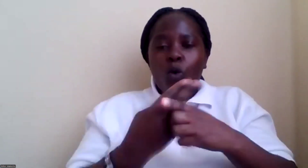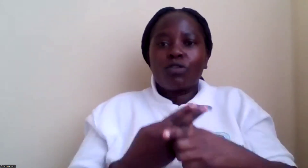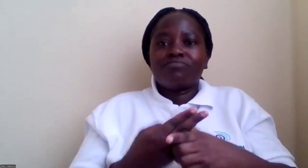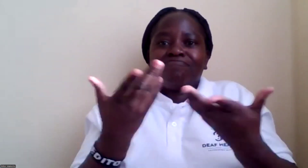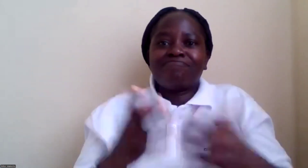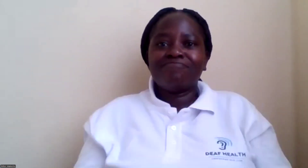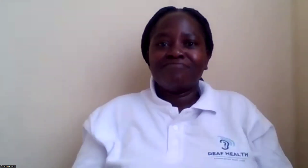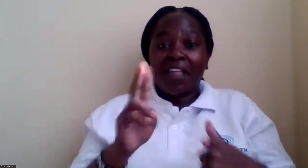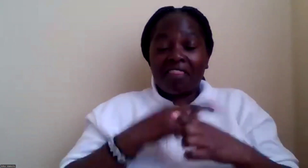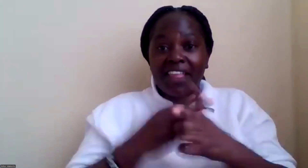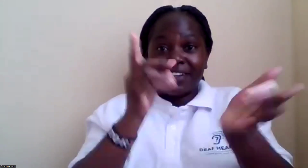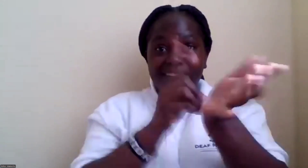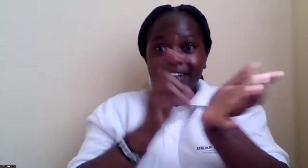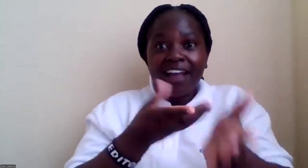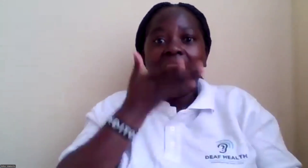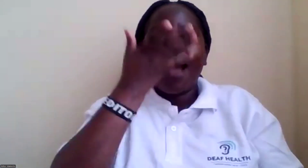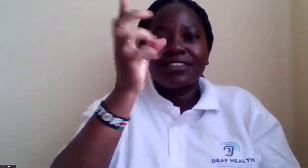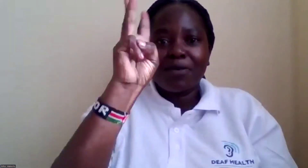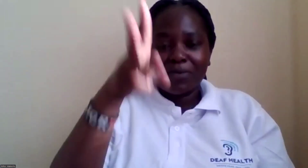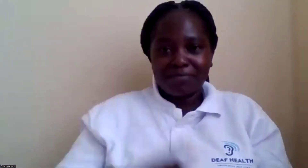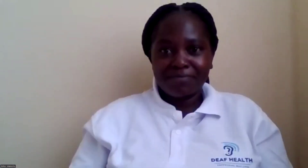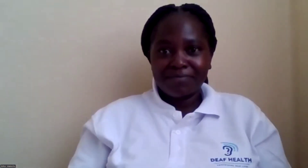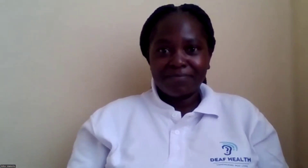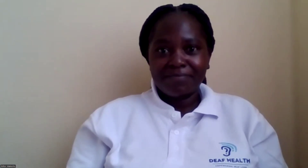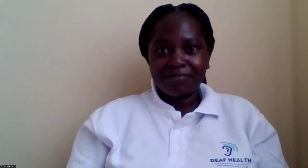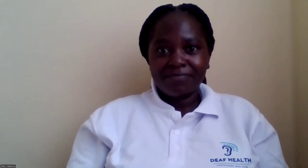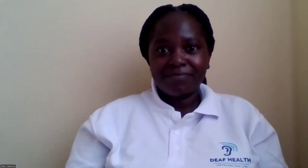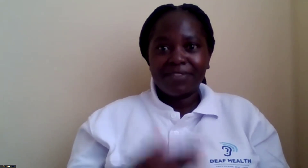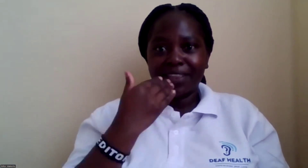we will read and interpret. Thank you.